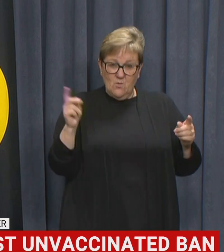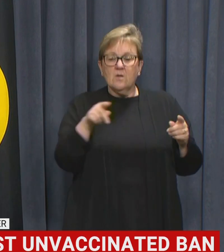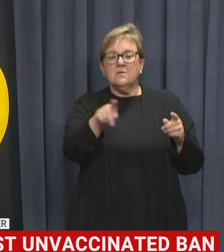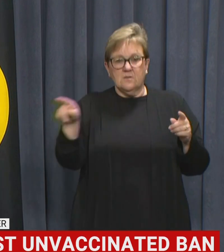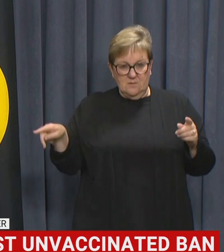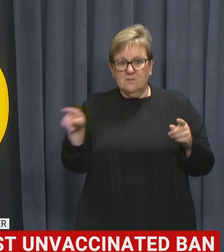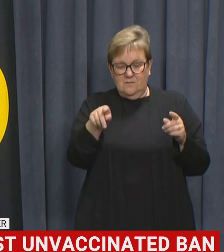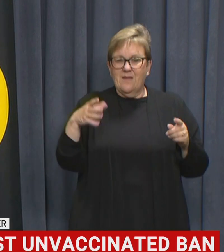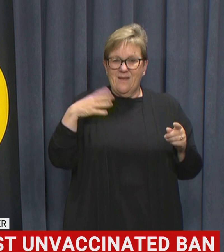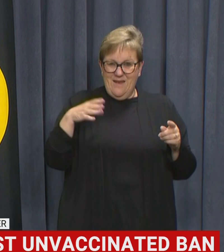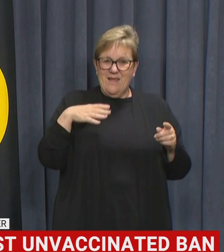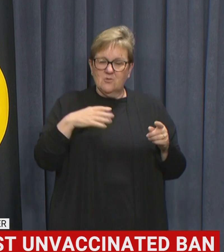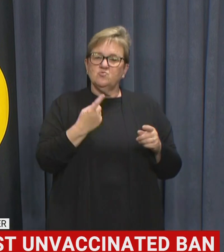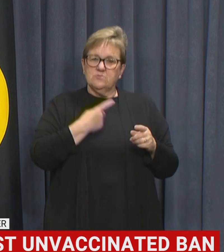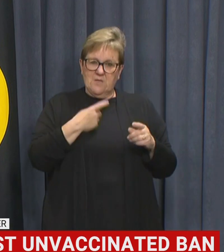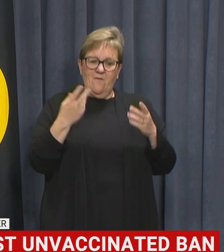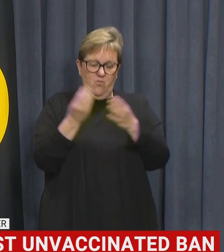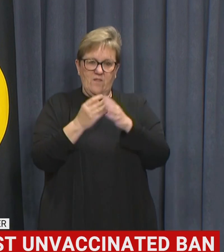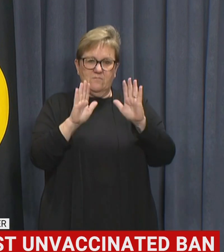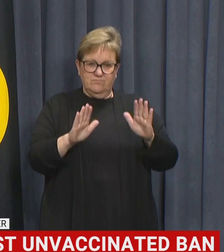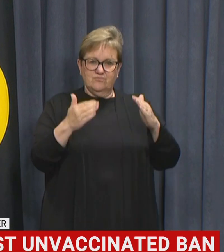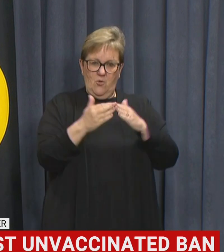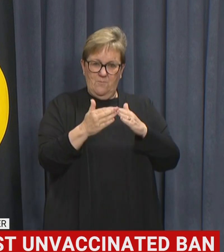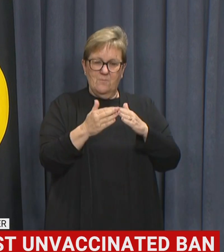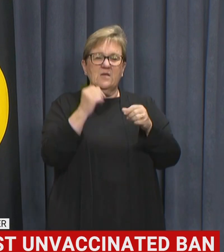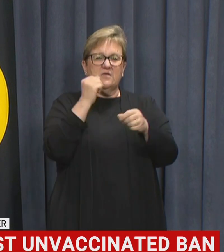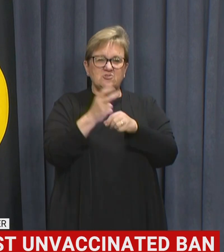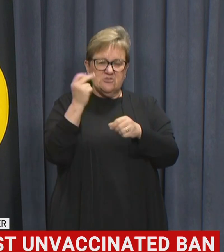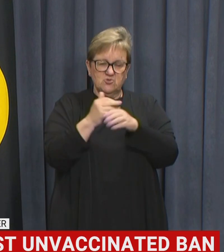update and announcing that from January 31, proof of vaccination will be required.